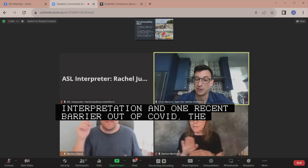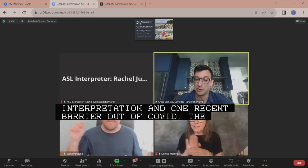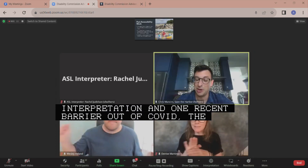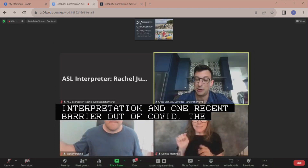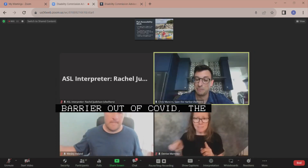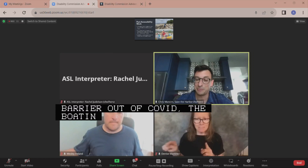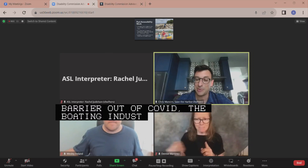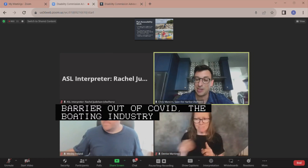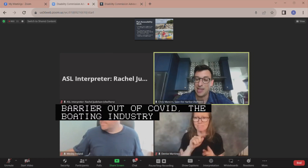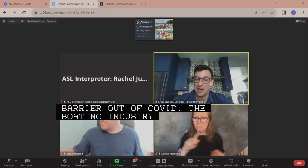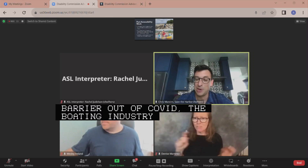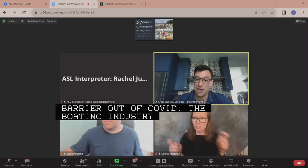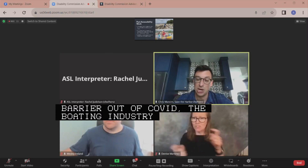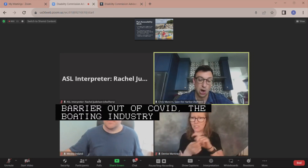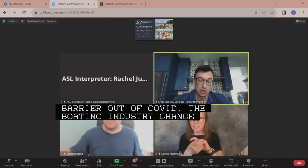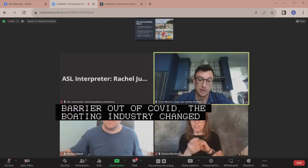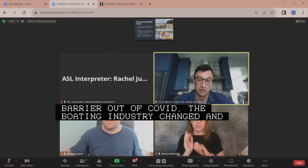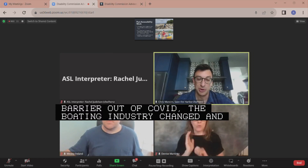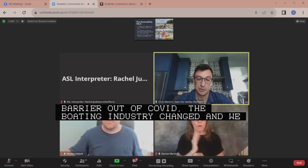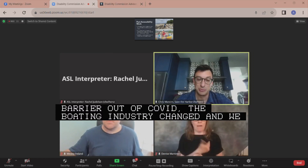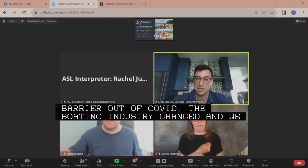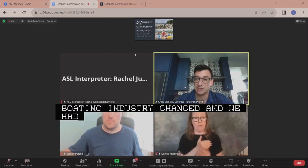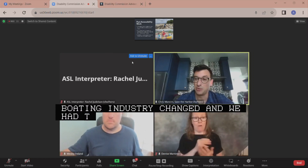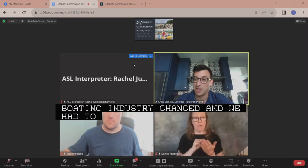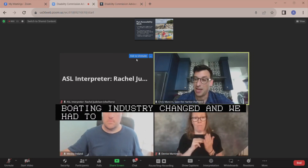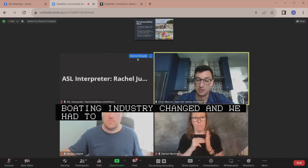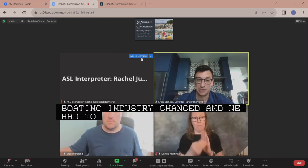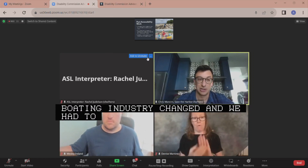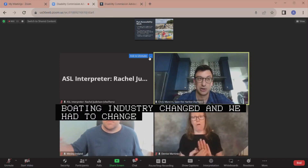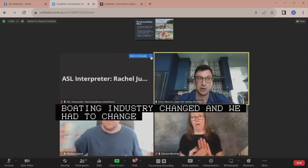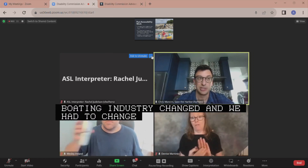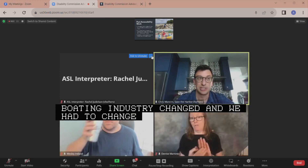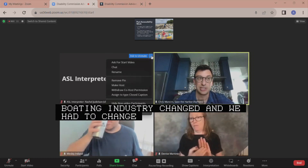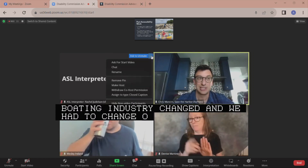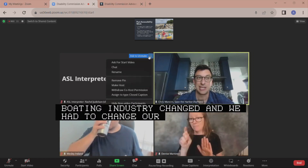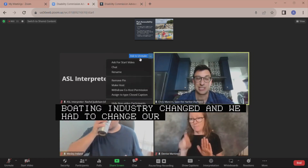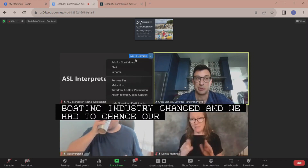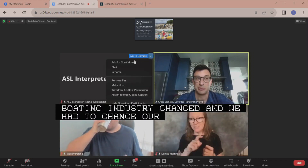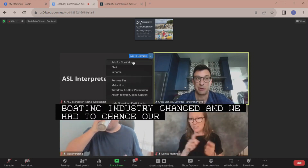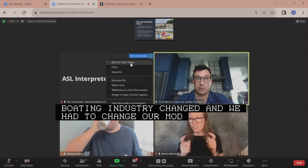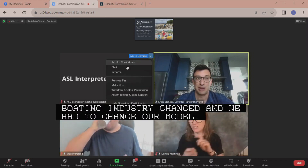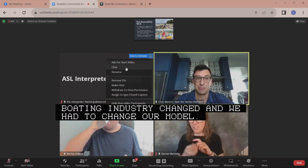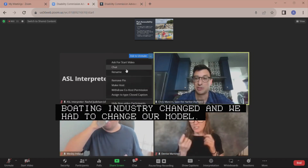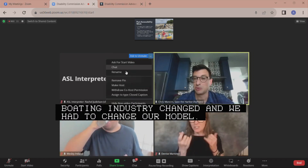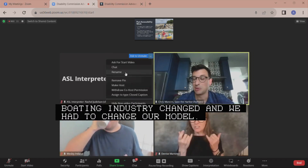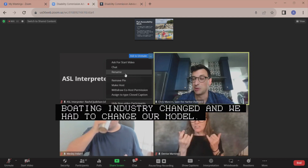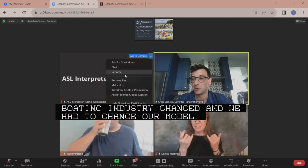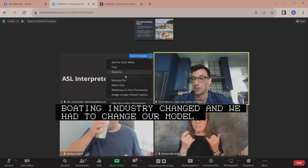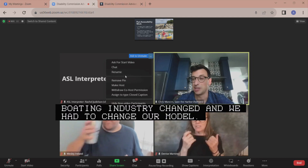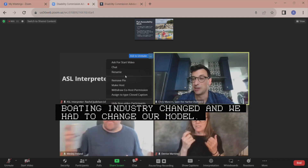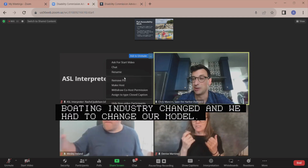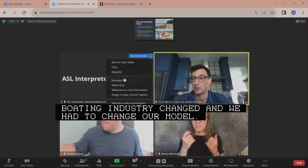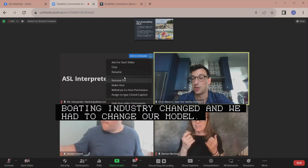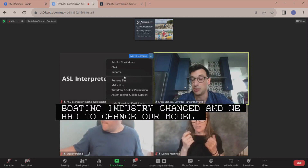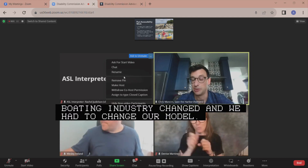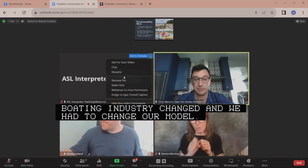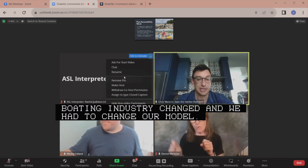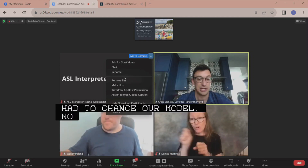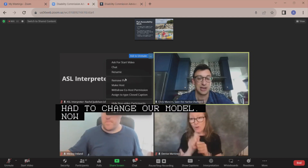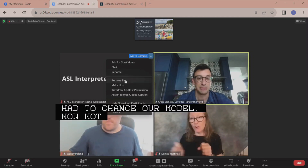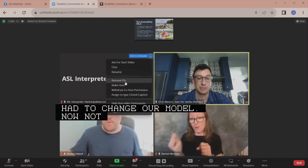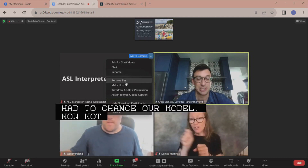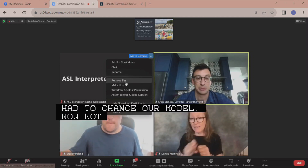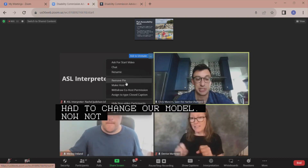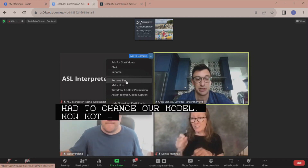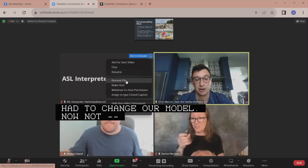change our model. Now not all of our boats, because of where they have to dock, are always accessible by ramp. So we're really working, although they used to